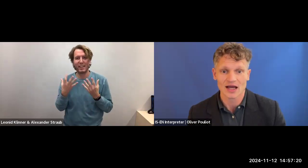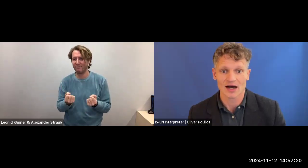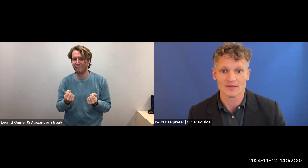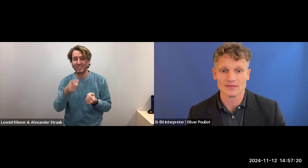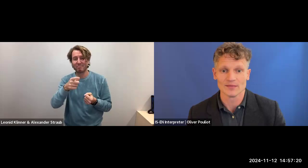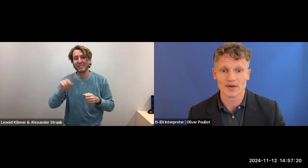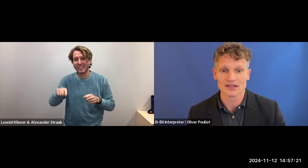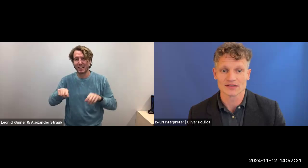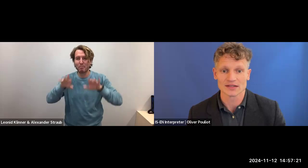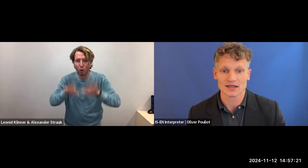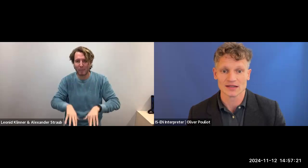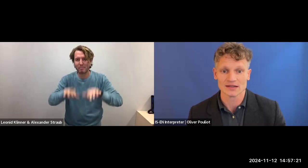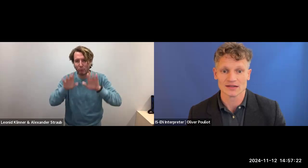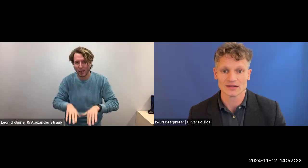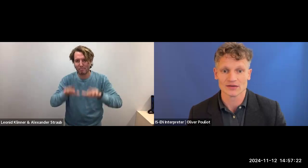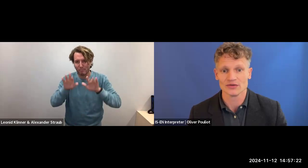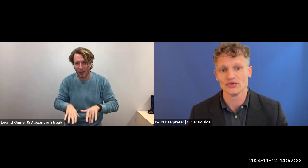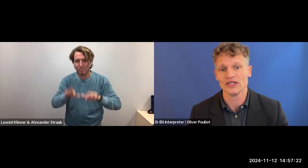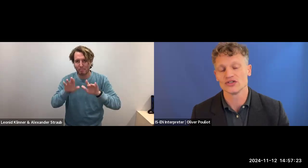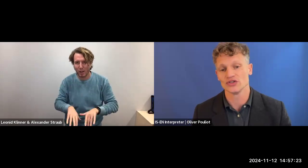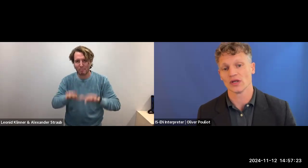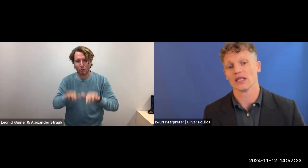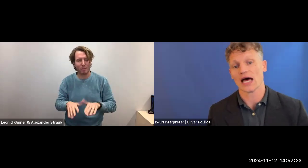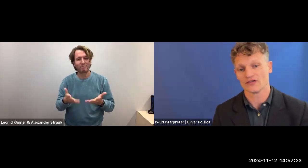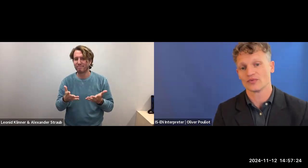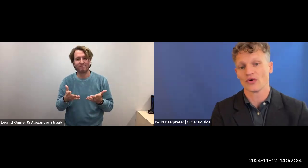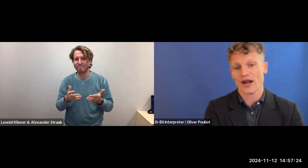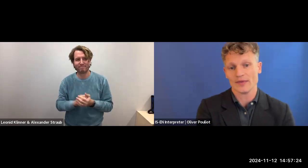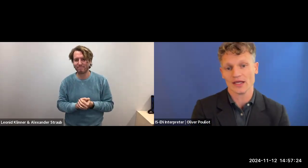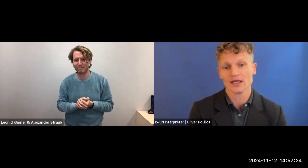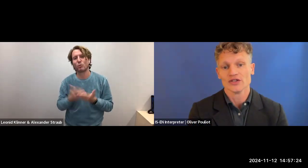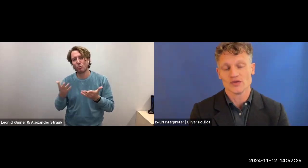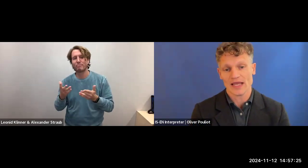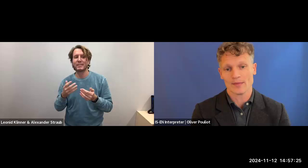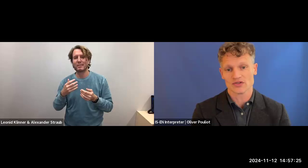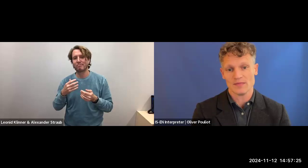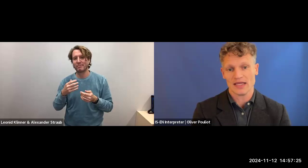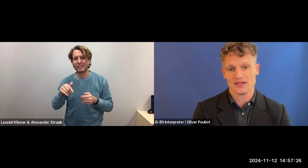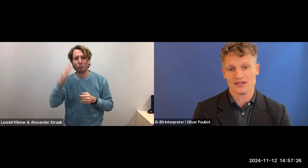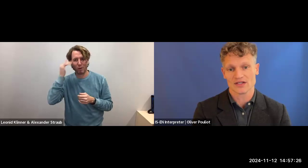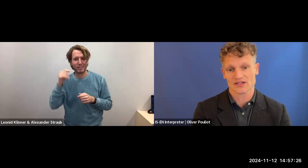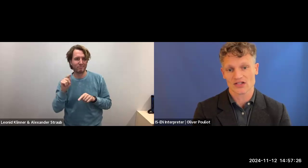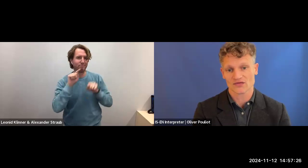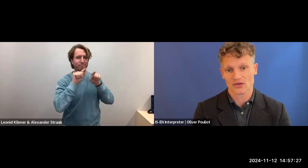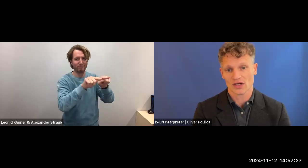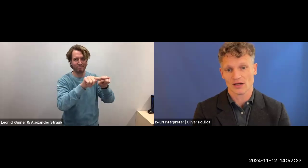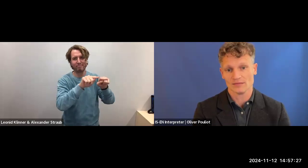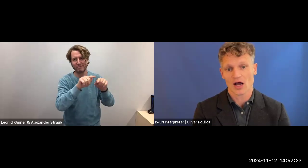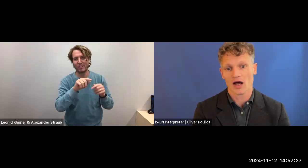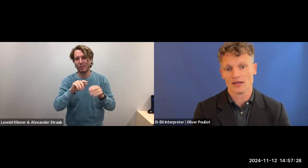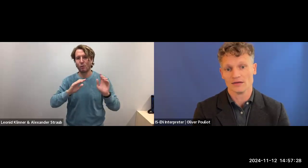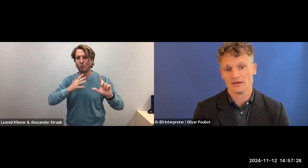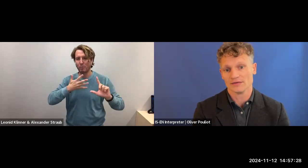past. But you need to do a lot of programming to be able to make these